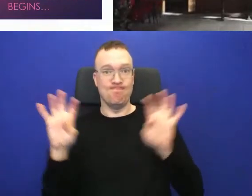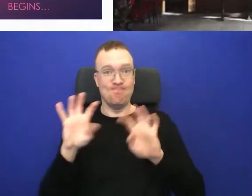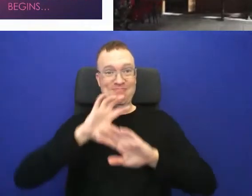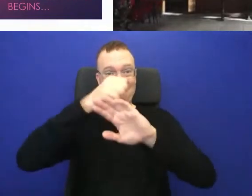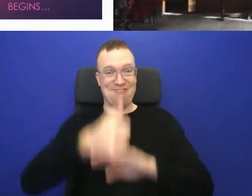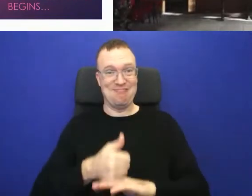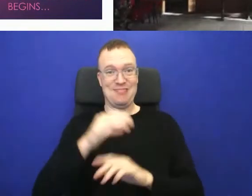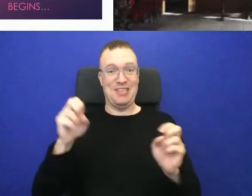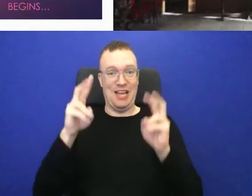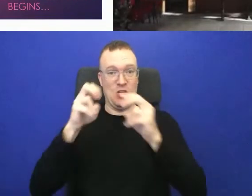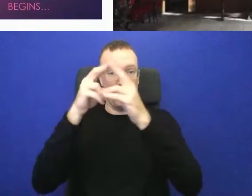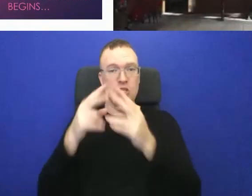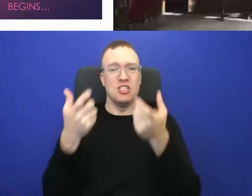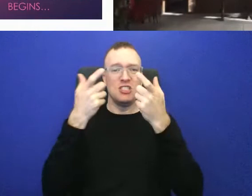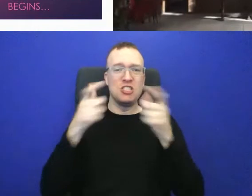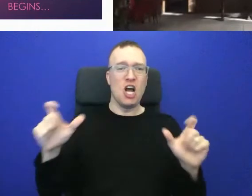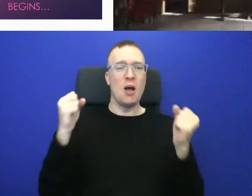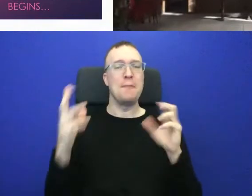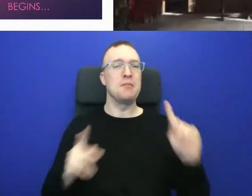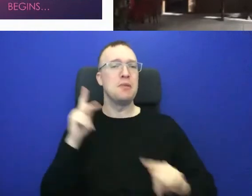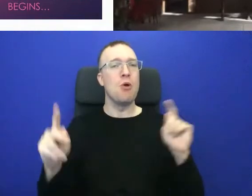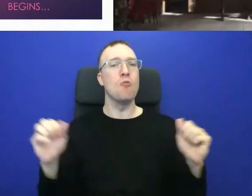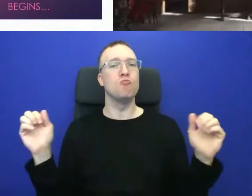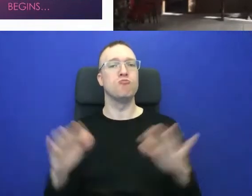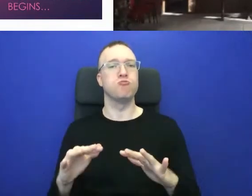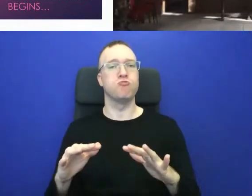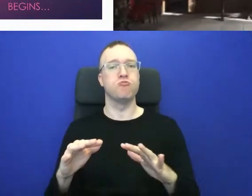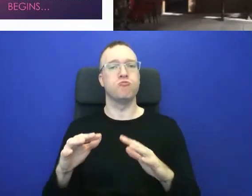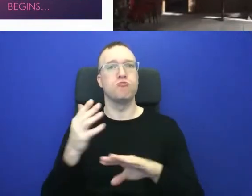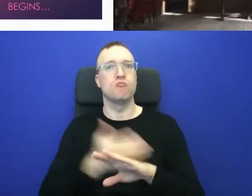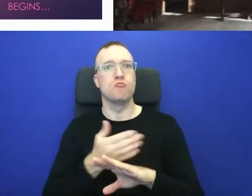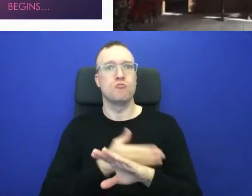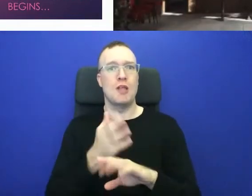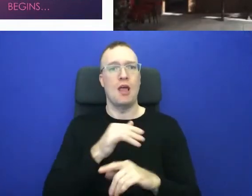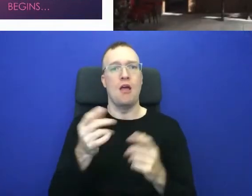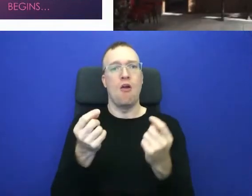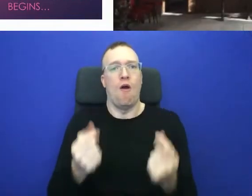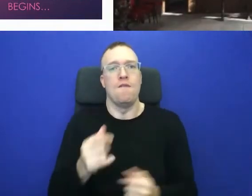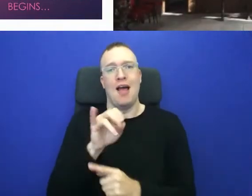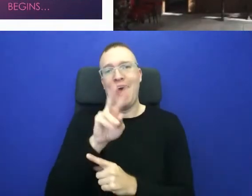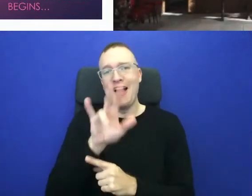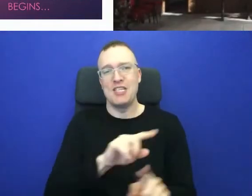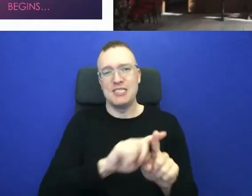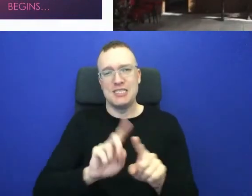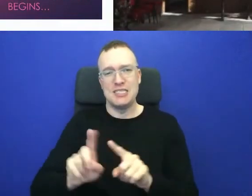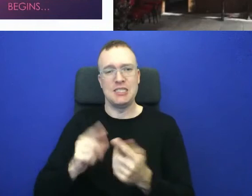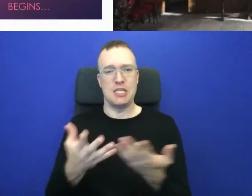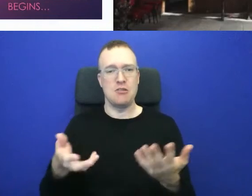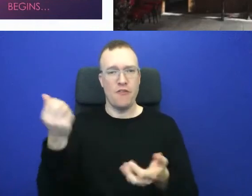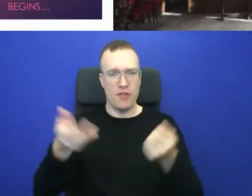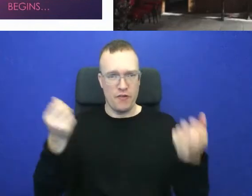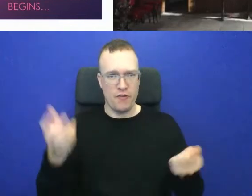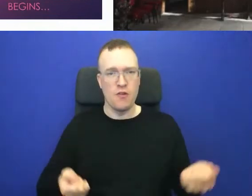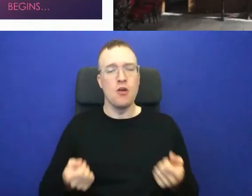castle, huge gangs of workers redoing the brickwork, taking off ivy, all that kind of stuff. And the focus was preserving what